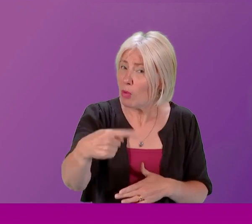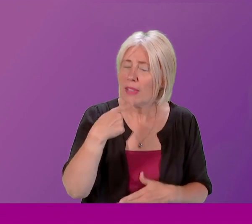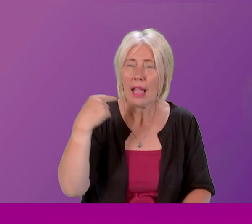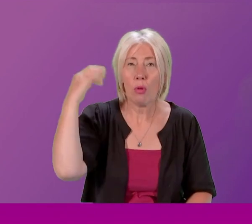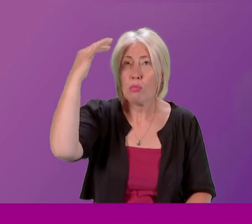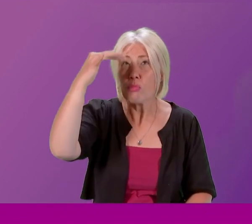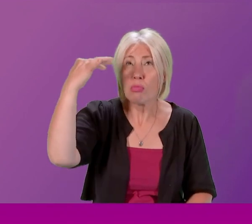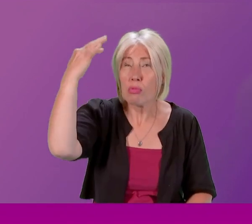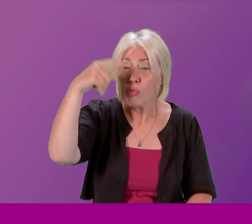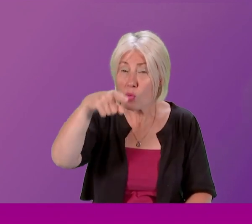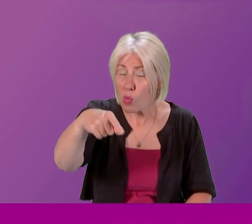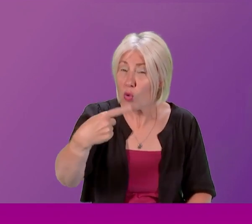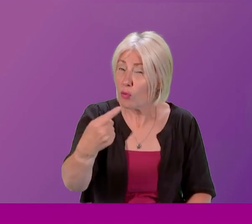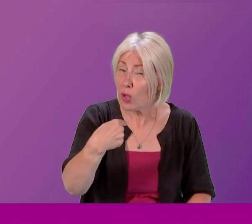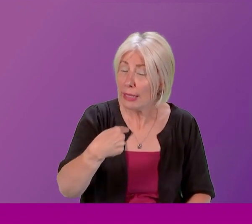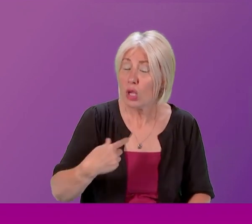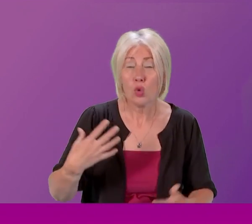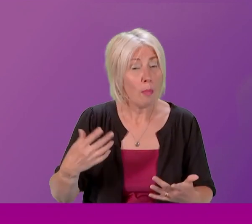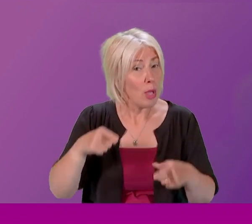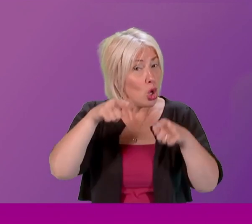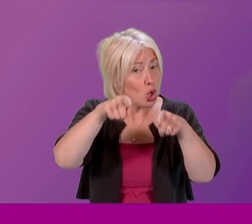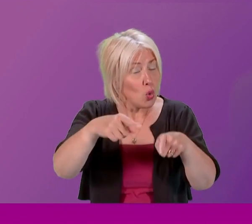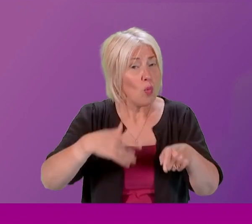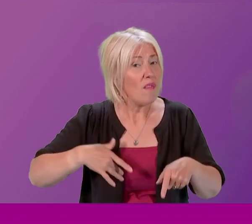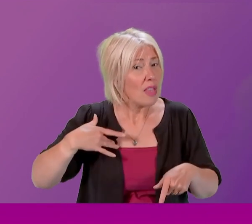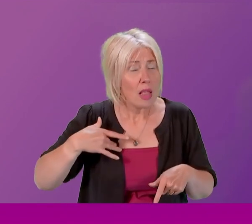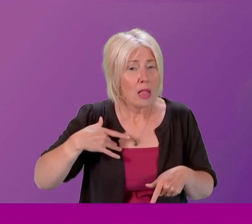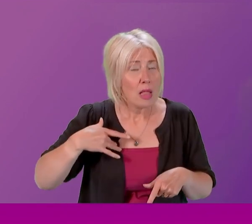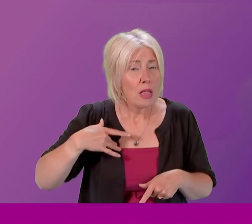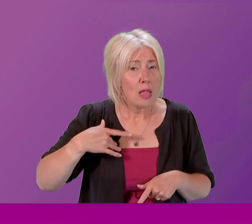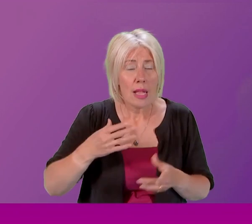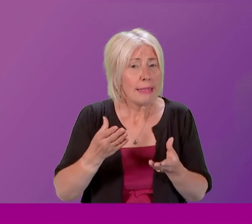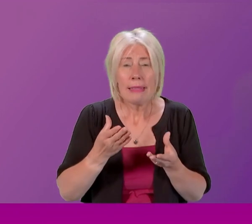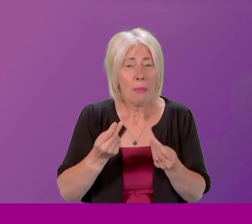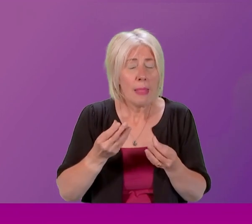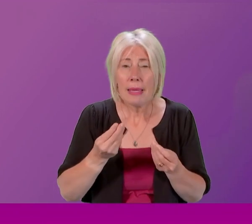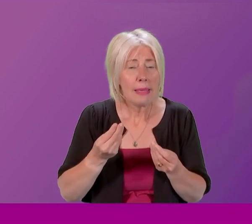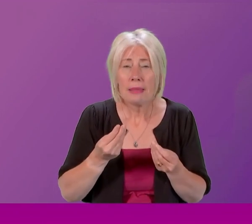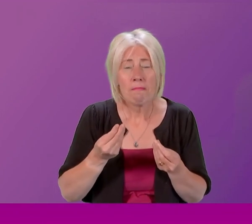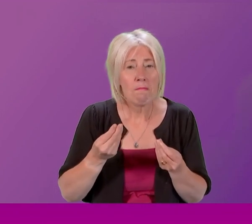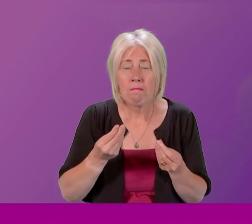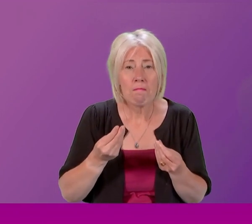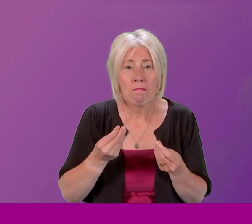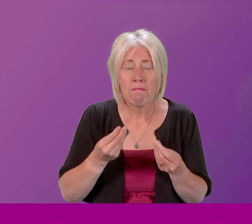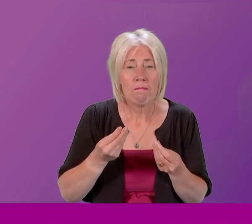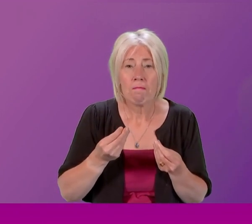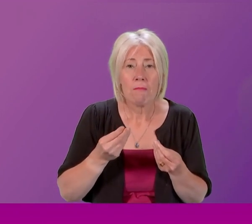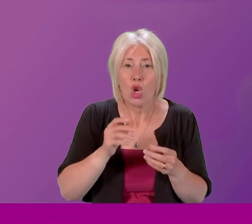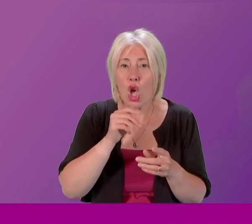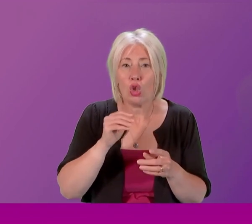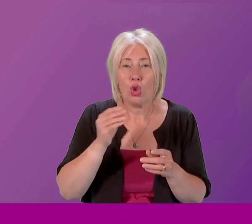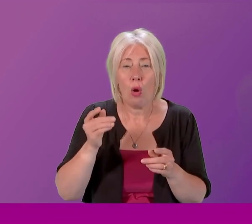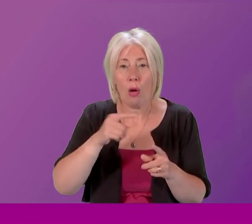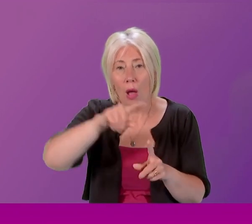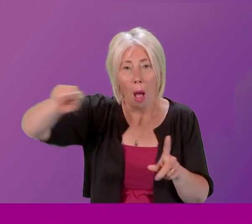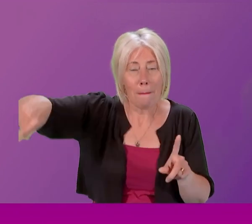about what you said. So even if you feel as though something hasn't actually come back to you at